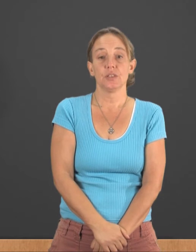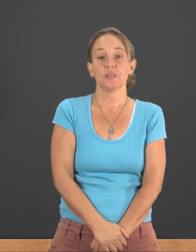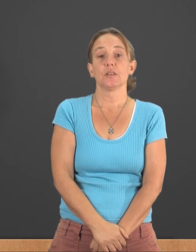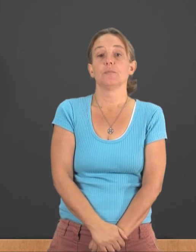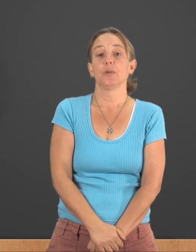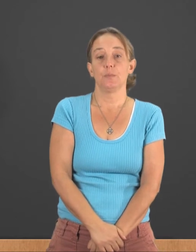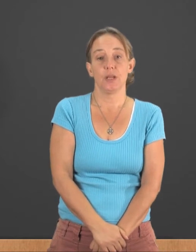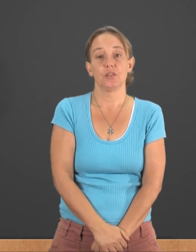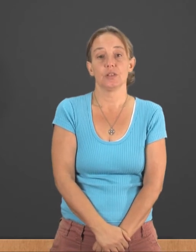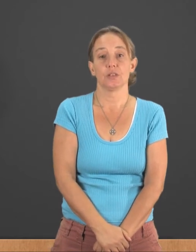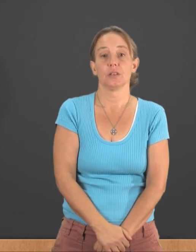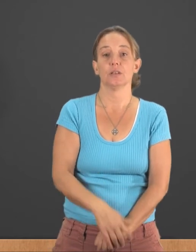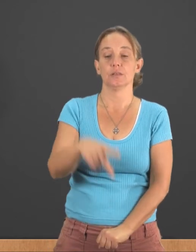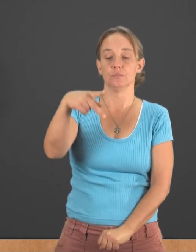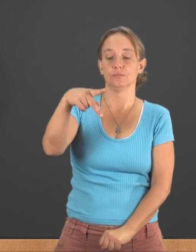Patience, be patient.